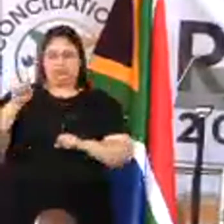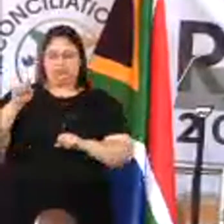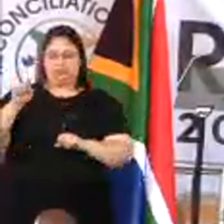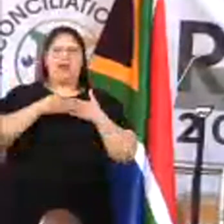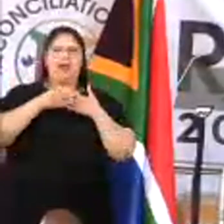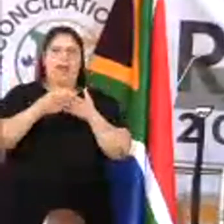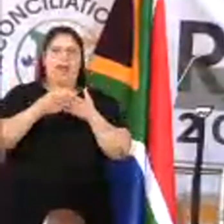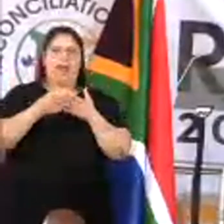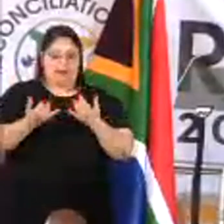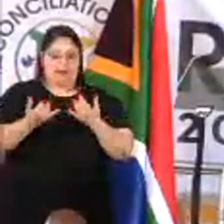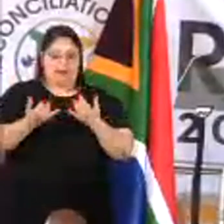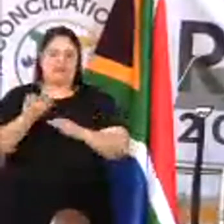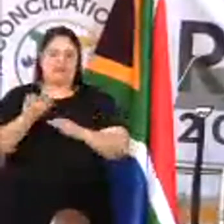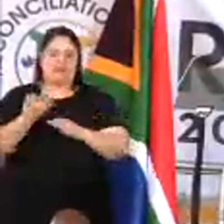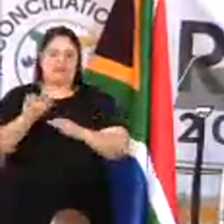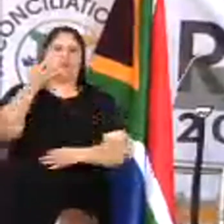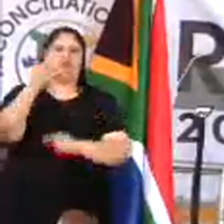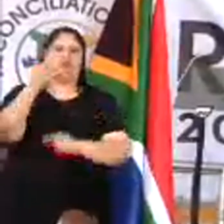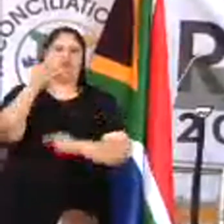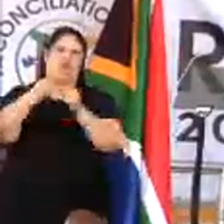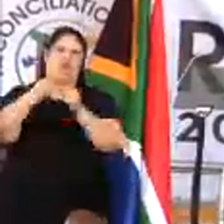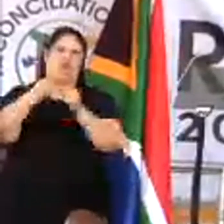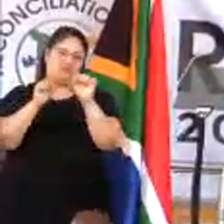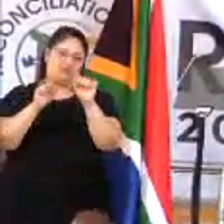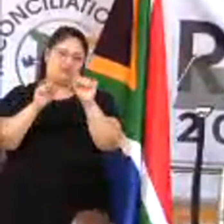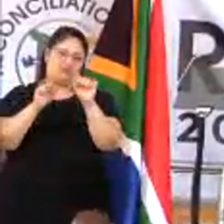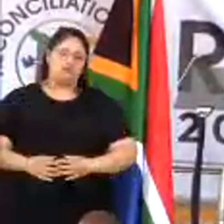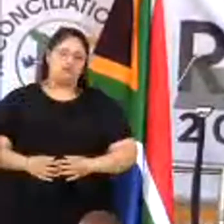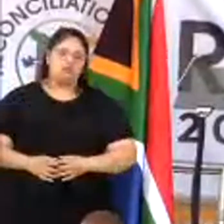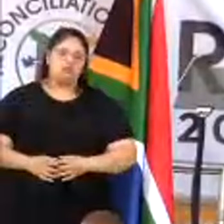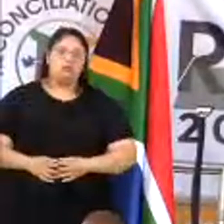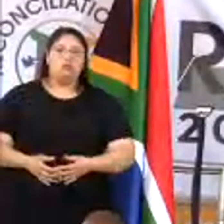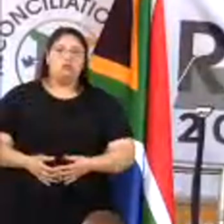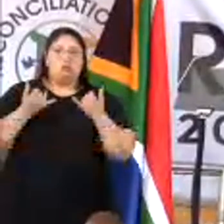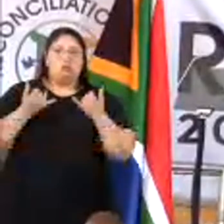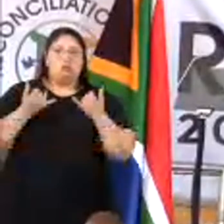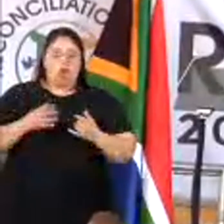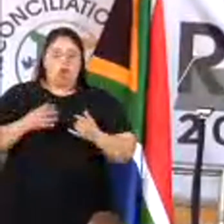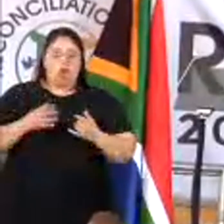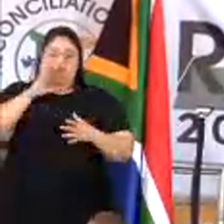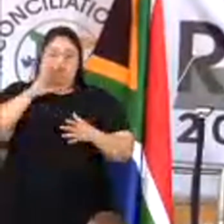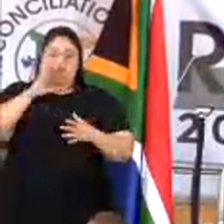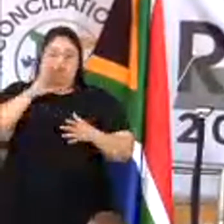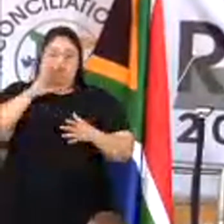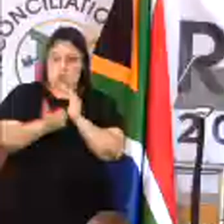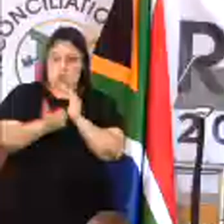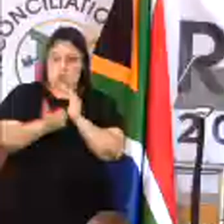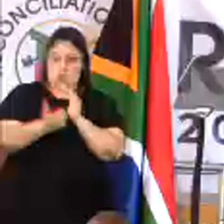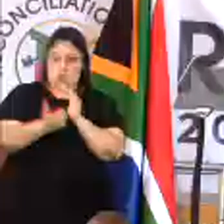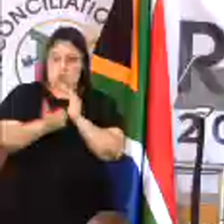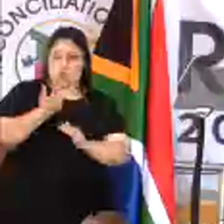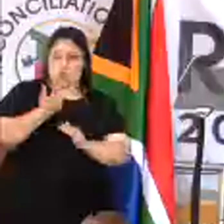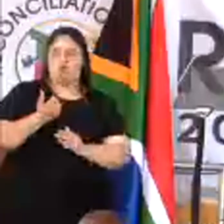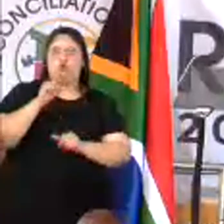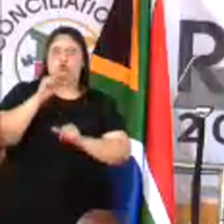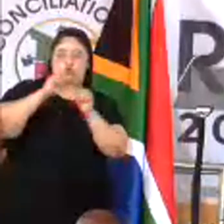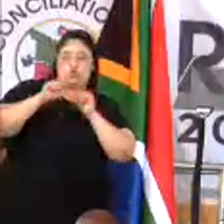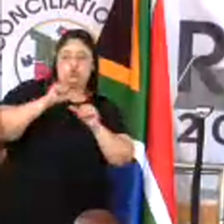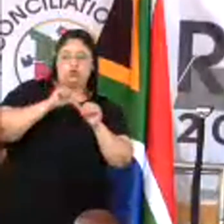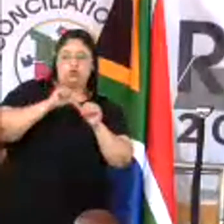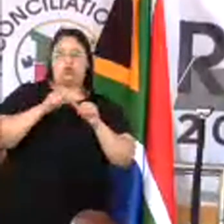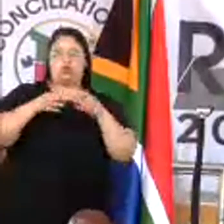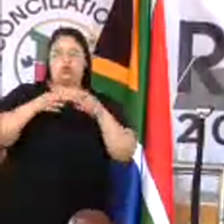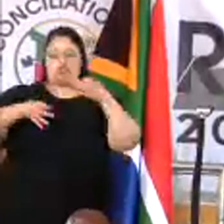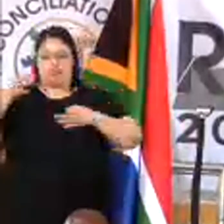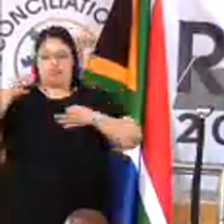future generations. With a renewed commitment to social justice,